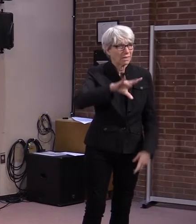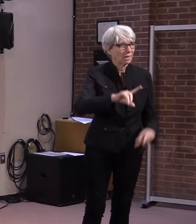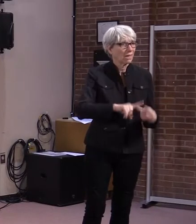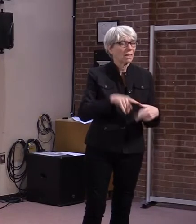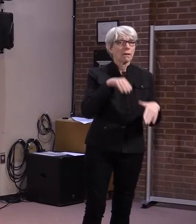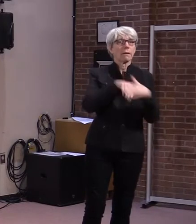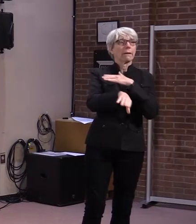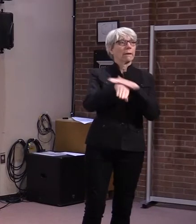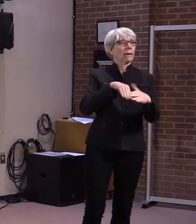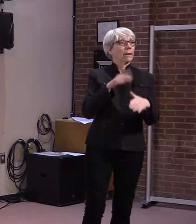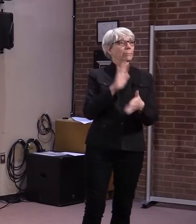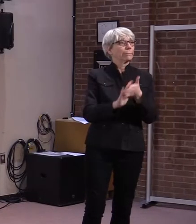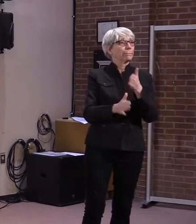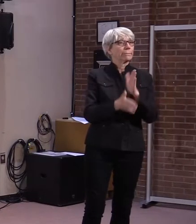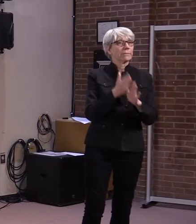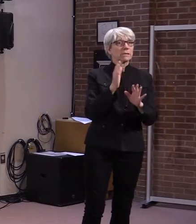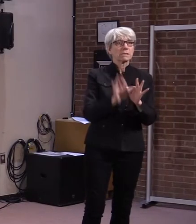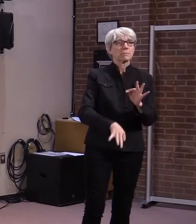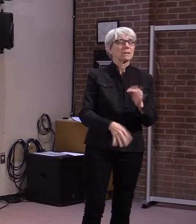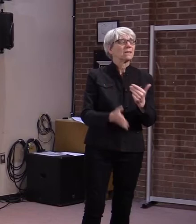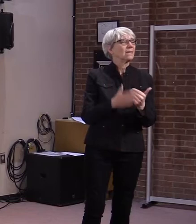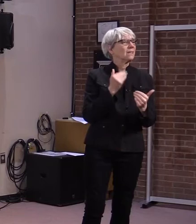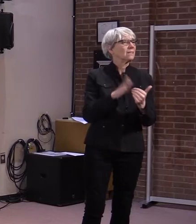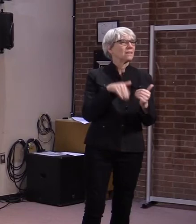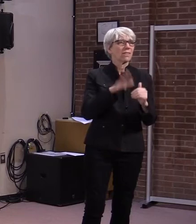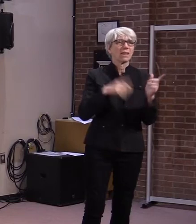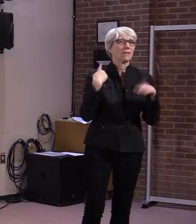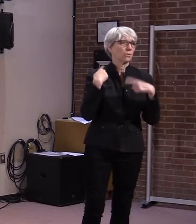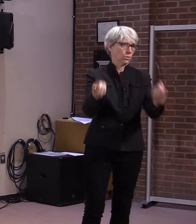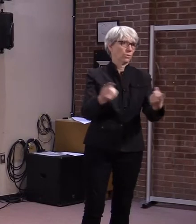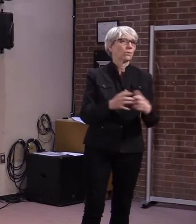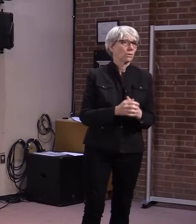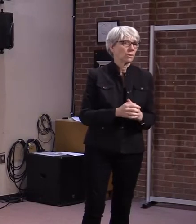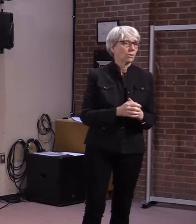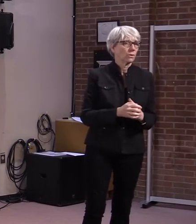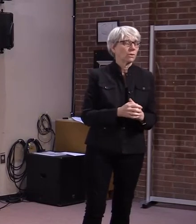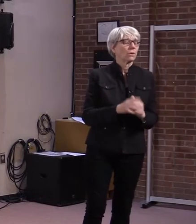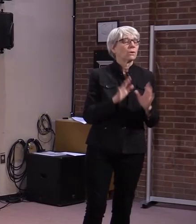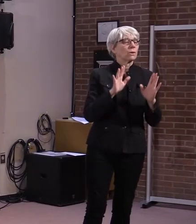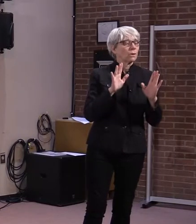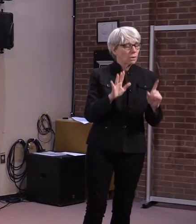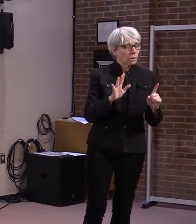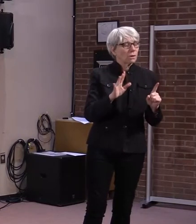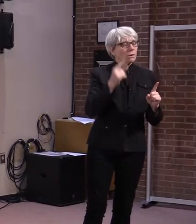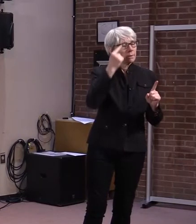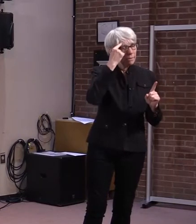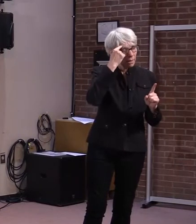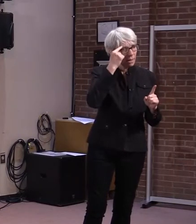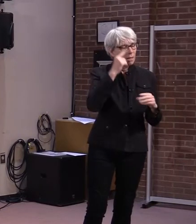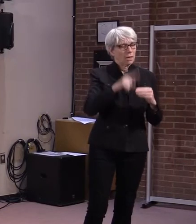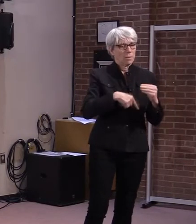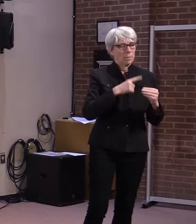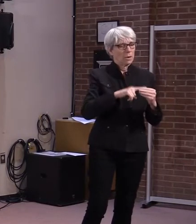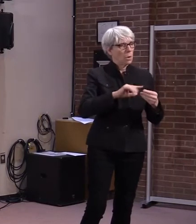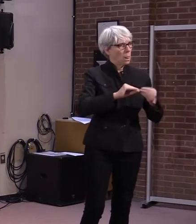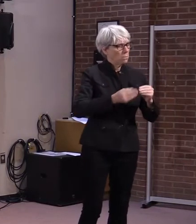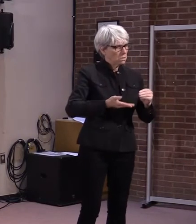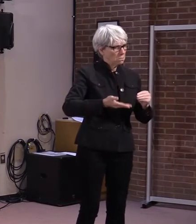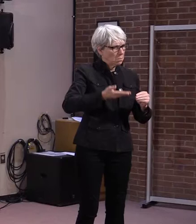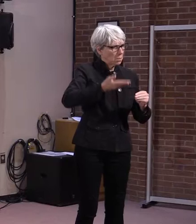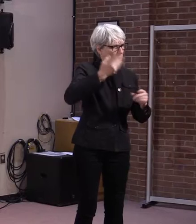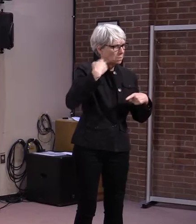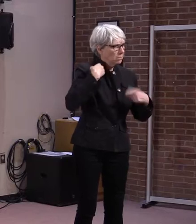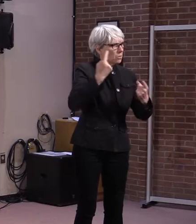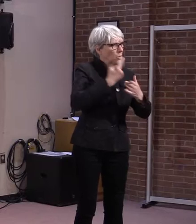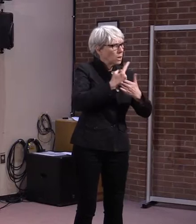than ever before to get vaccinated. I also want to take a moment to reflect on the rise in cases that we've seen recently. By